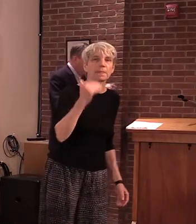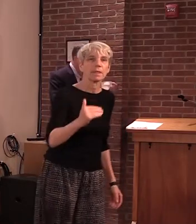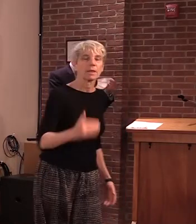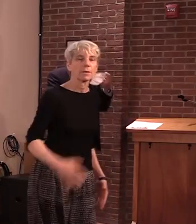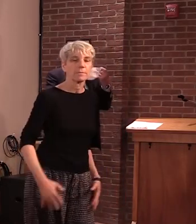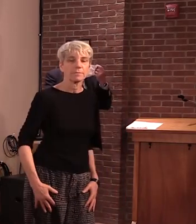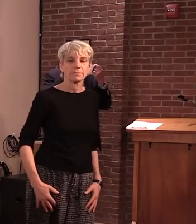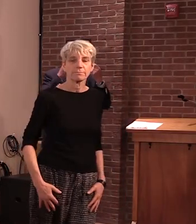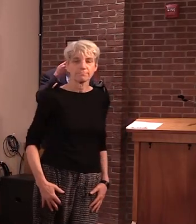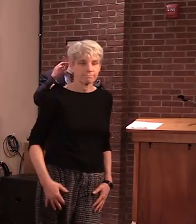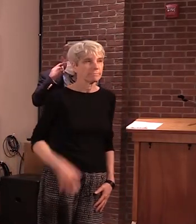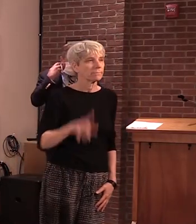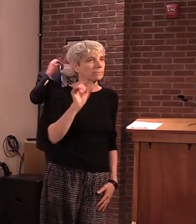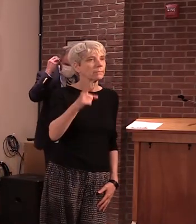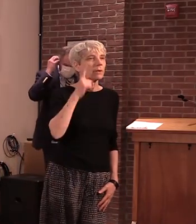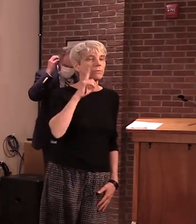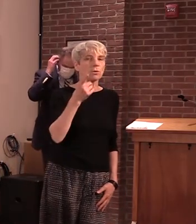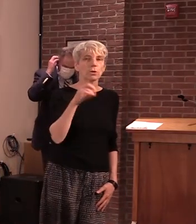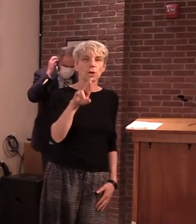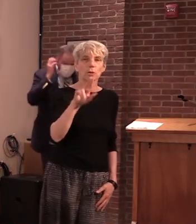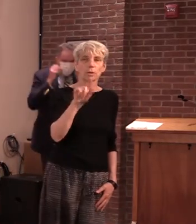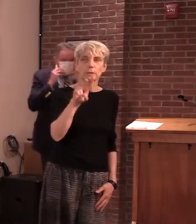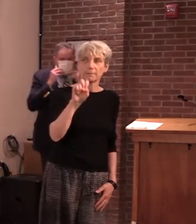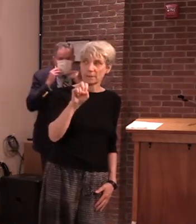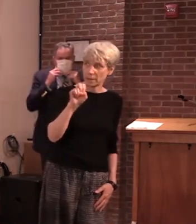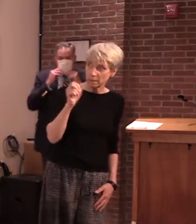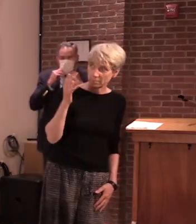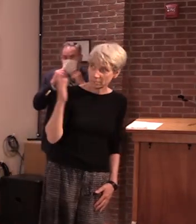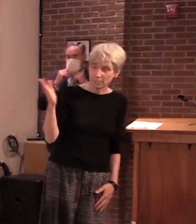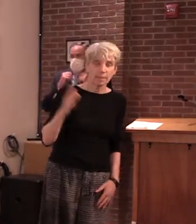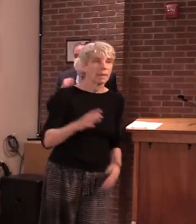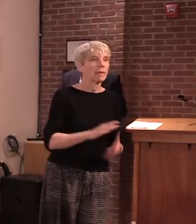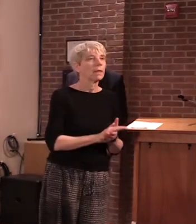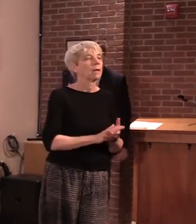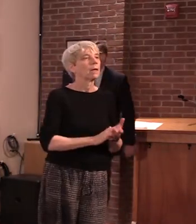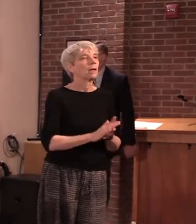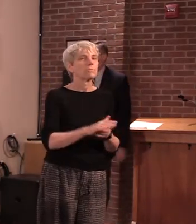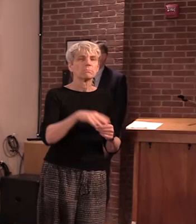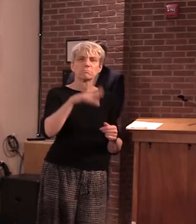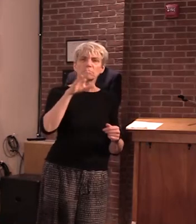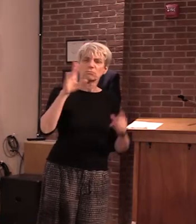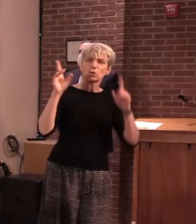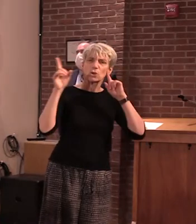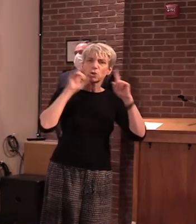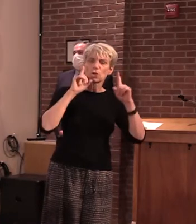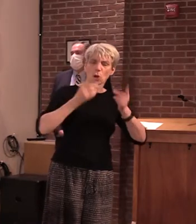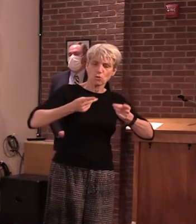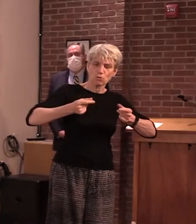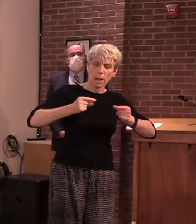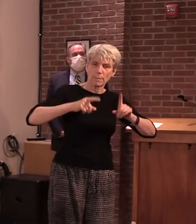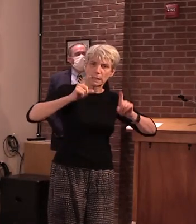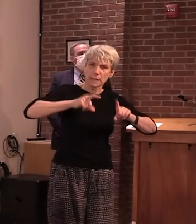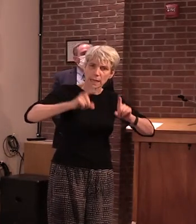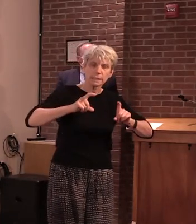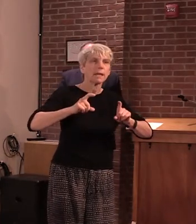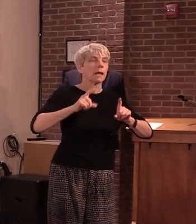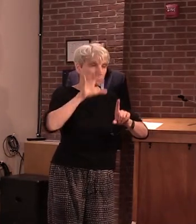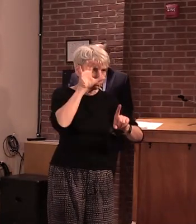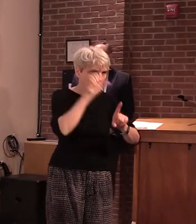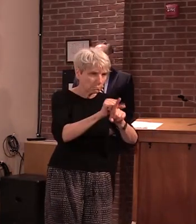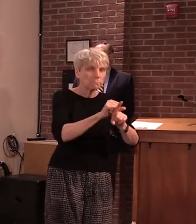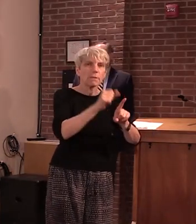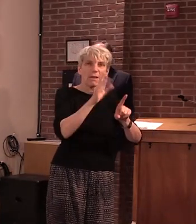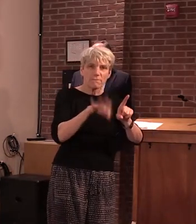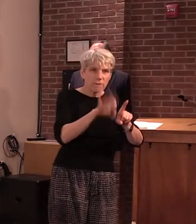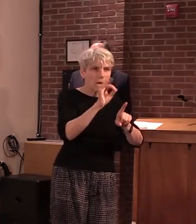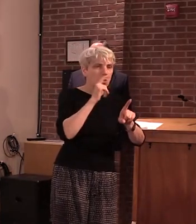Thank you. This is for Dr. Levine. It would seem that rapid testing and contact tracing is going to be important in